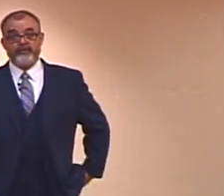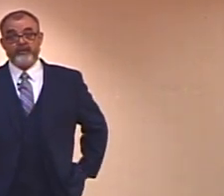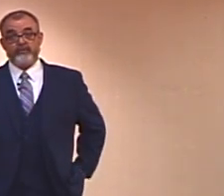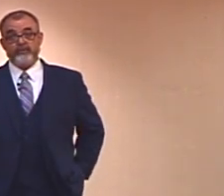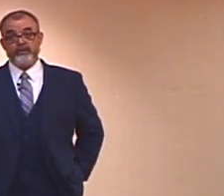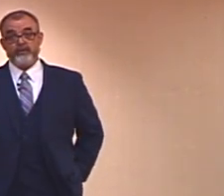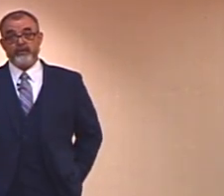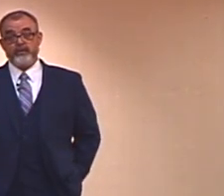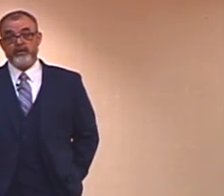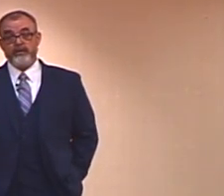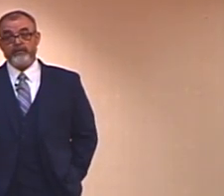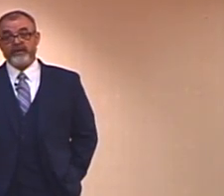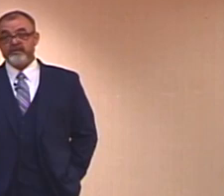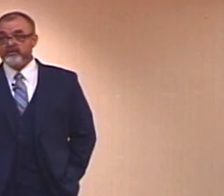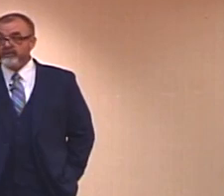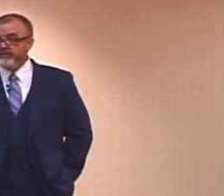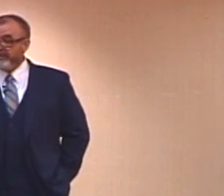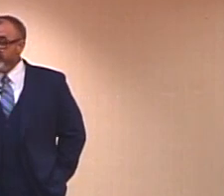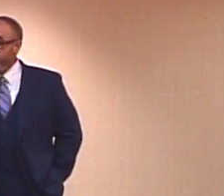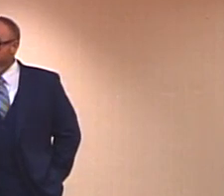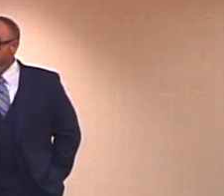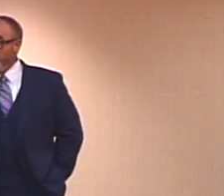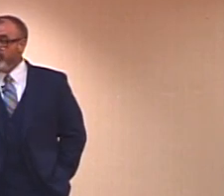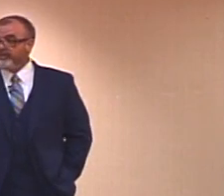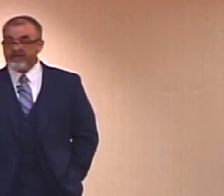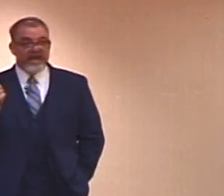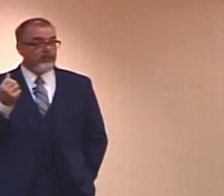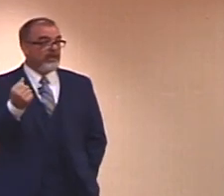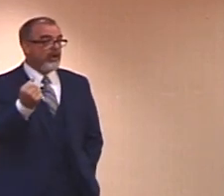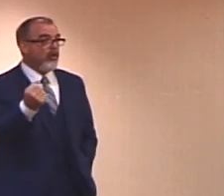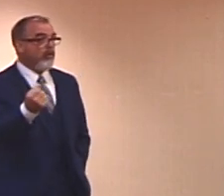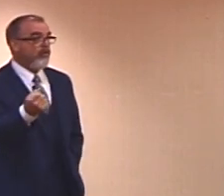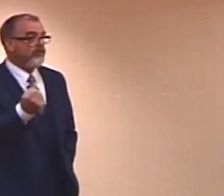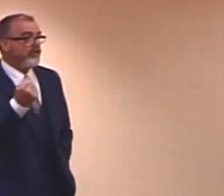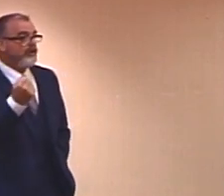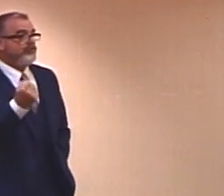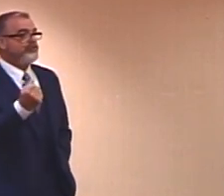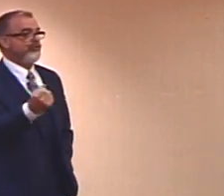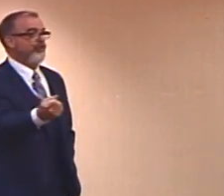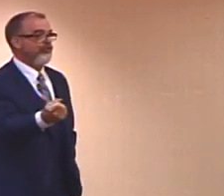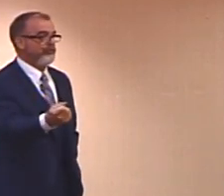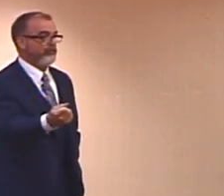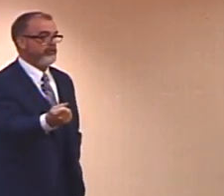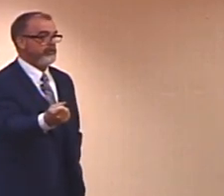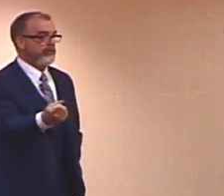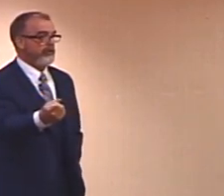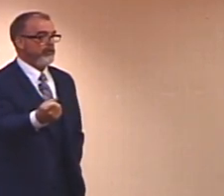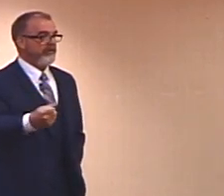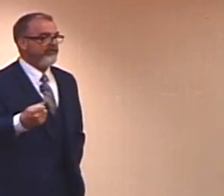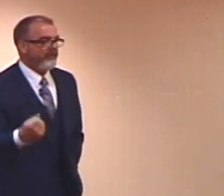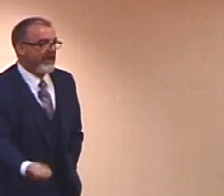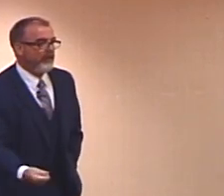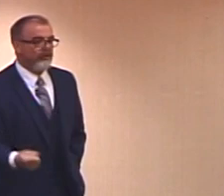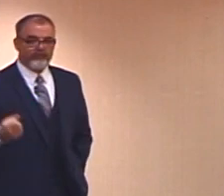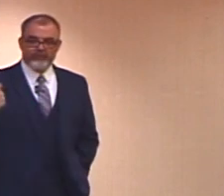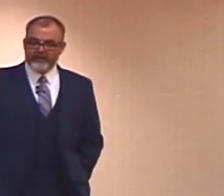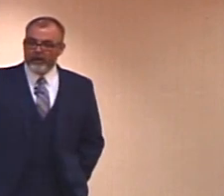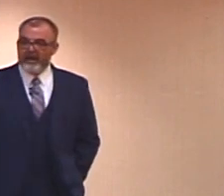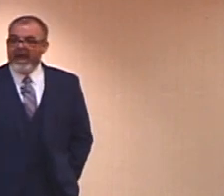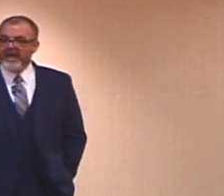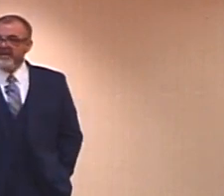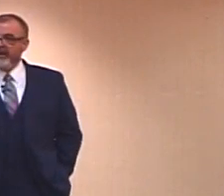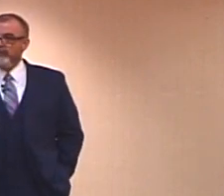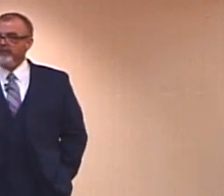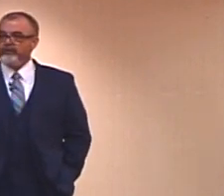surgery with you. Because there's some things that we understand, we hold true. We fight over, we